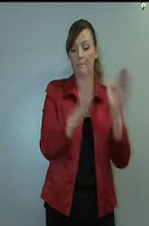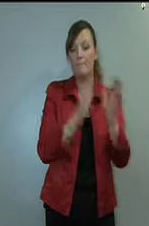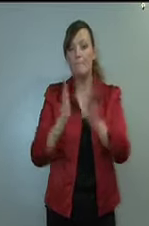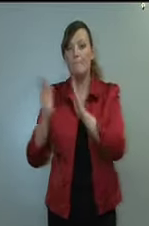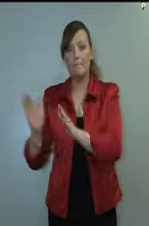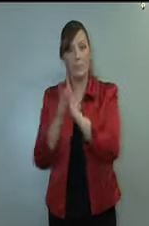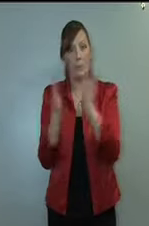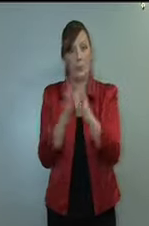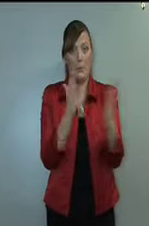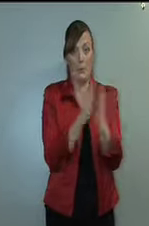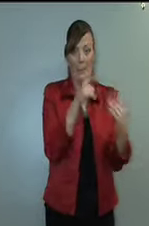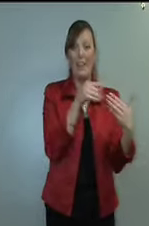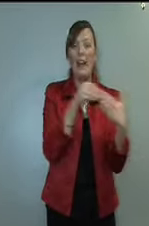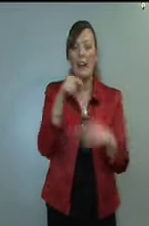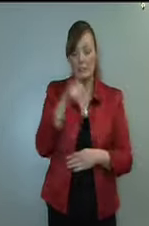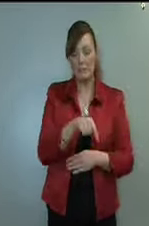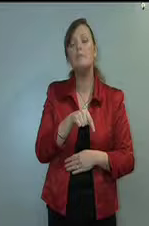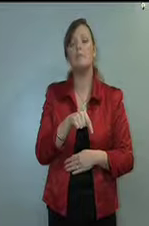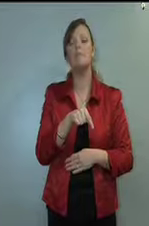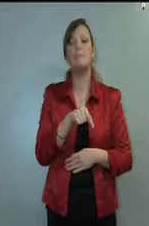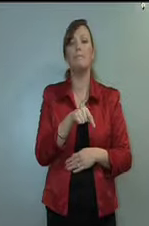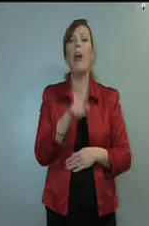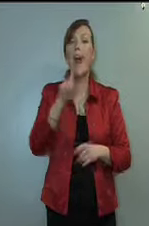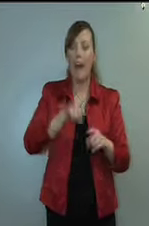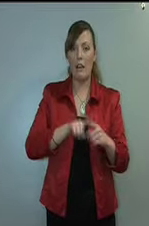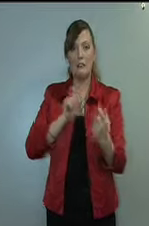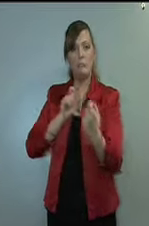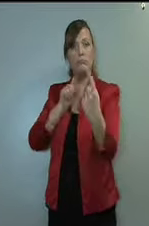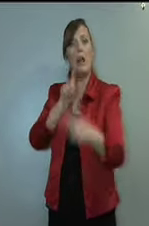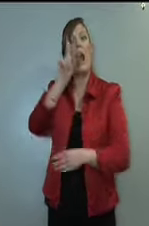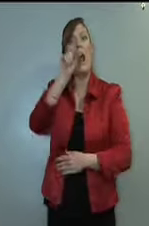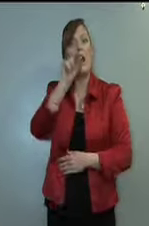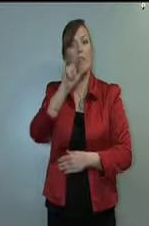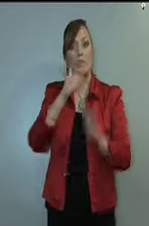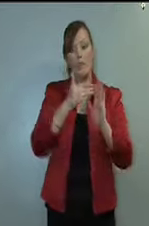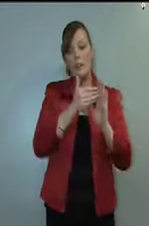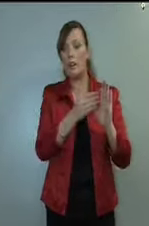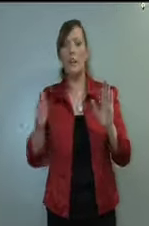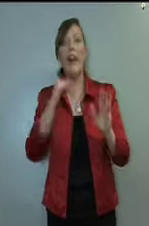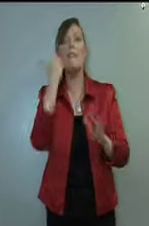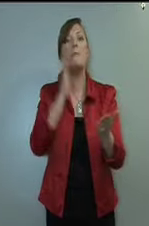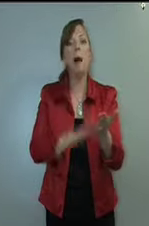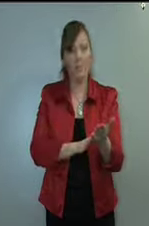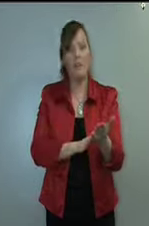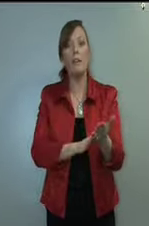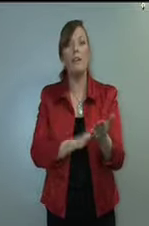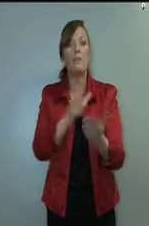There were 3 print editions of the Access Scottish Theatre Guide and 11 monthly